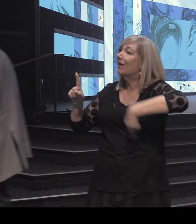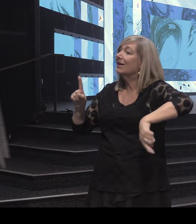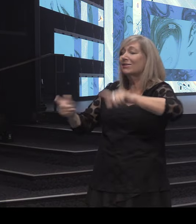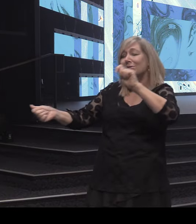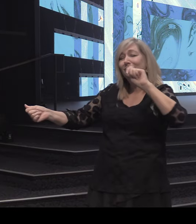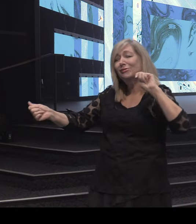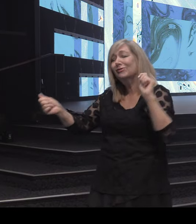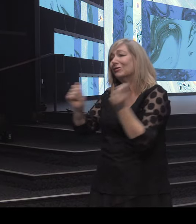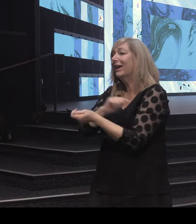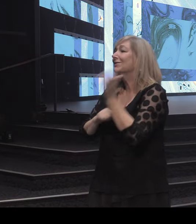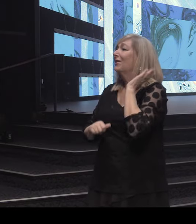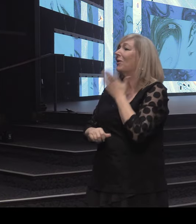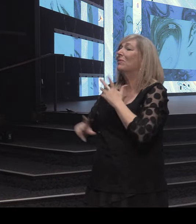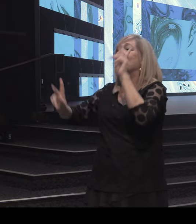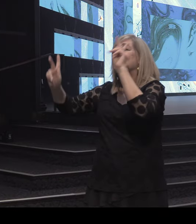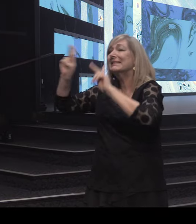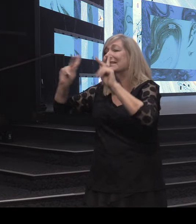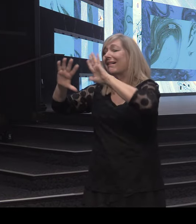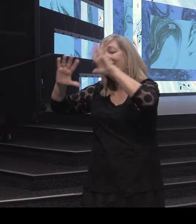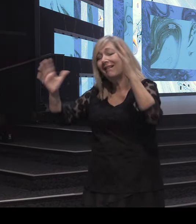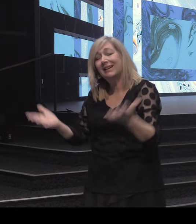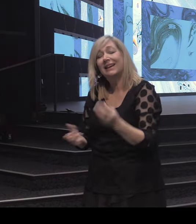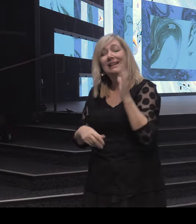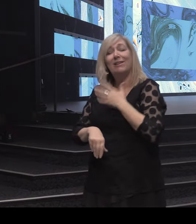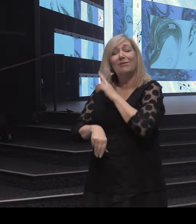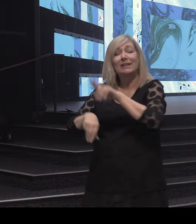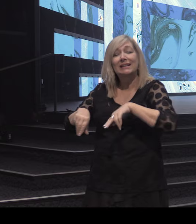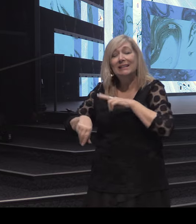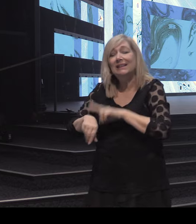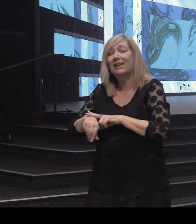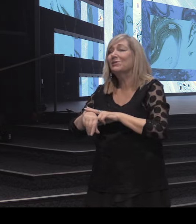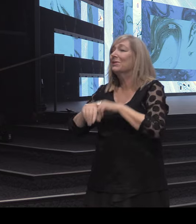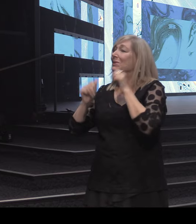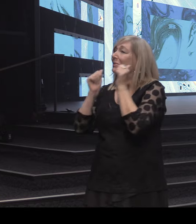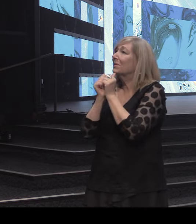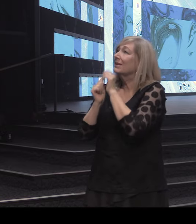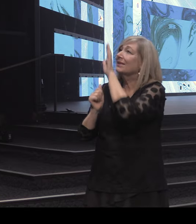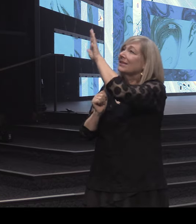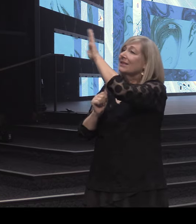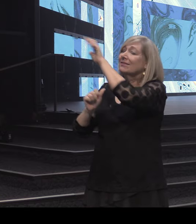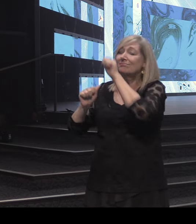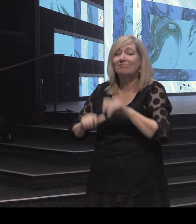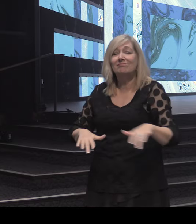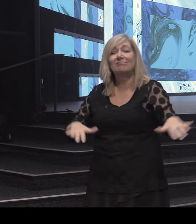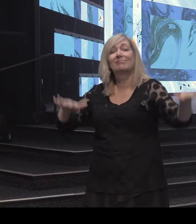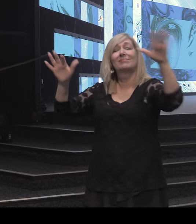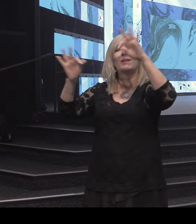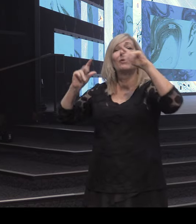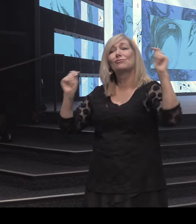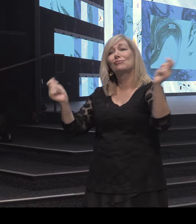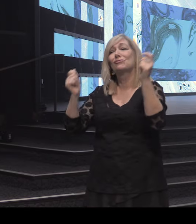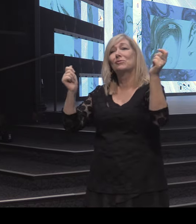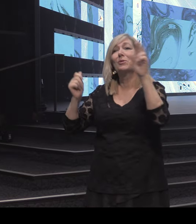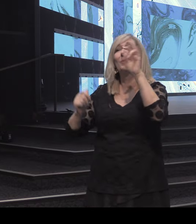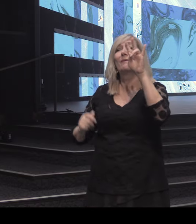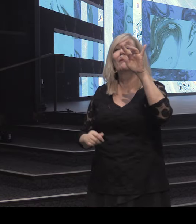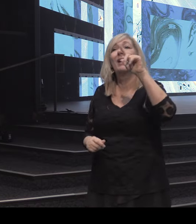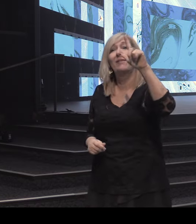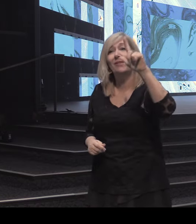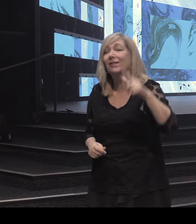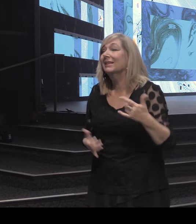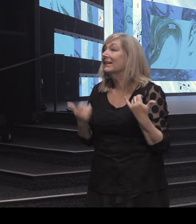to change our societies and our nations with a wave of revival. But Father, here